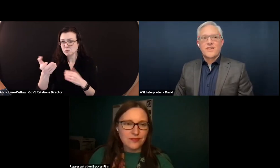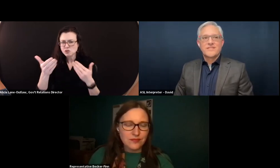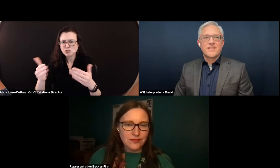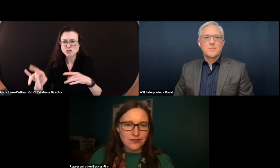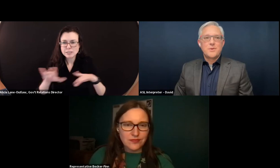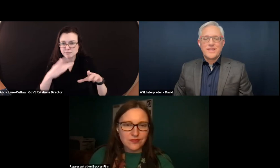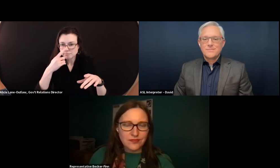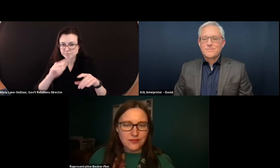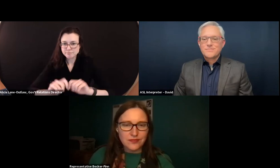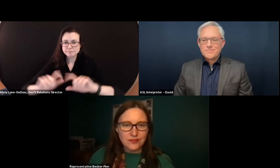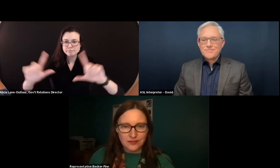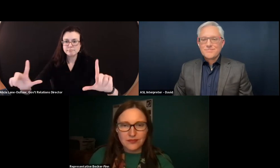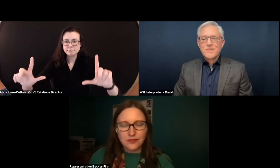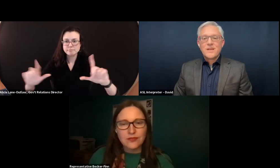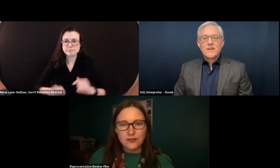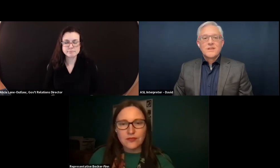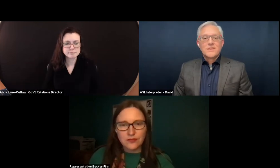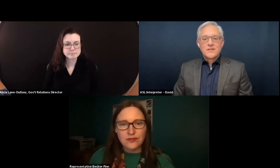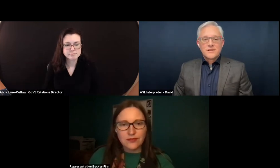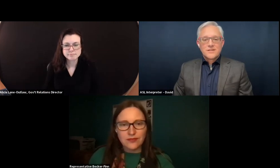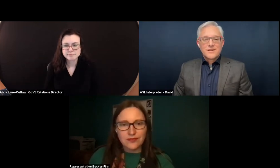conversation with us in the community.